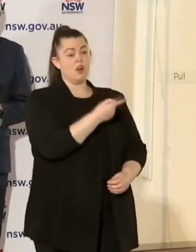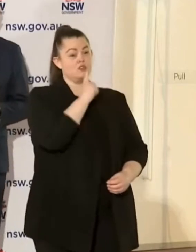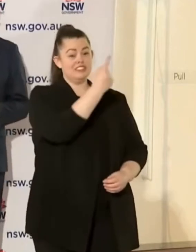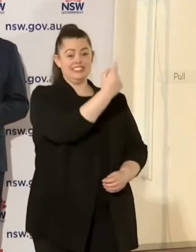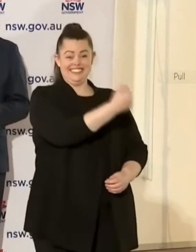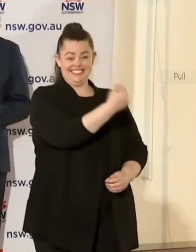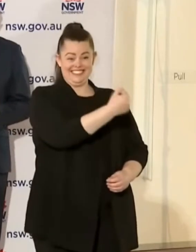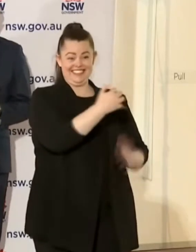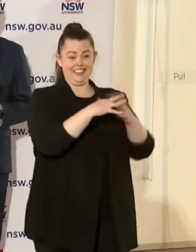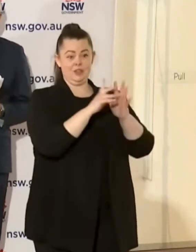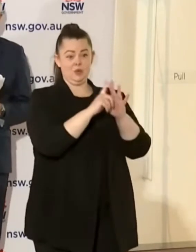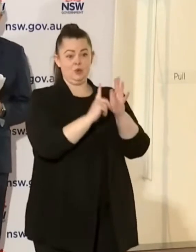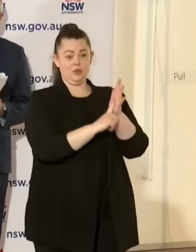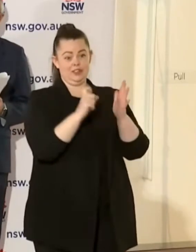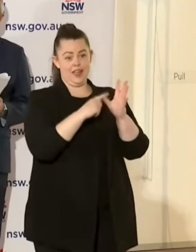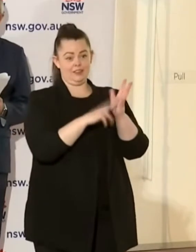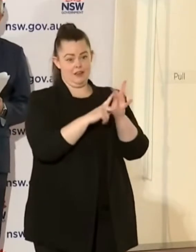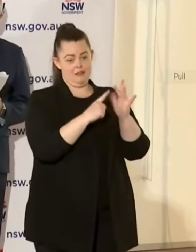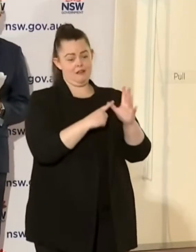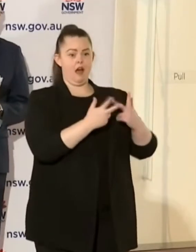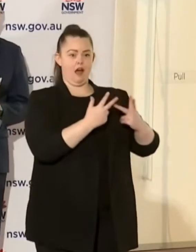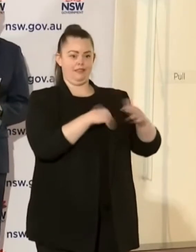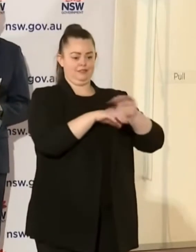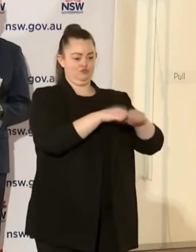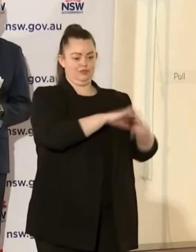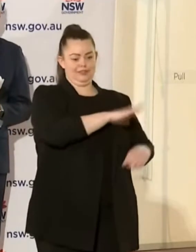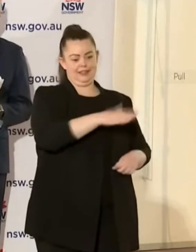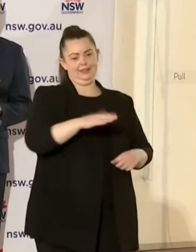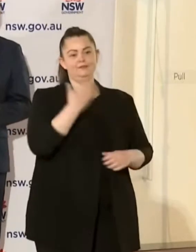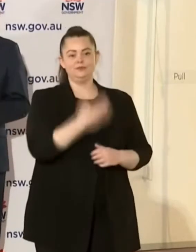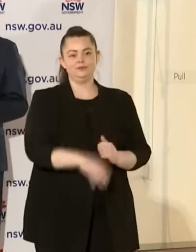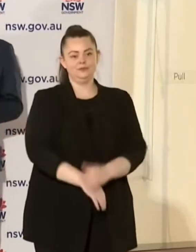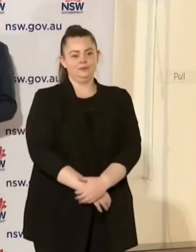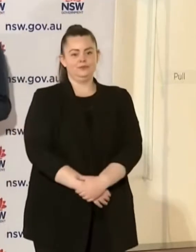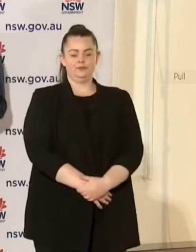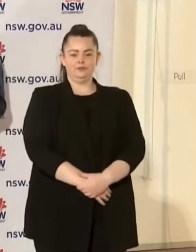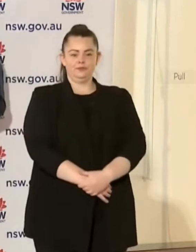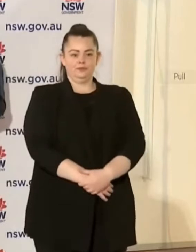in Broken Hill and 1 in Balranald. Thanks very much.